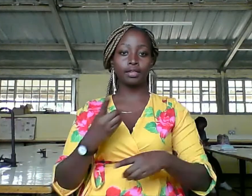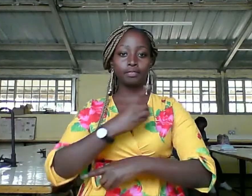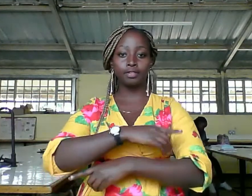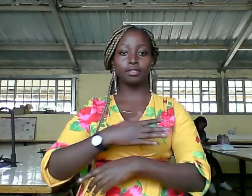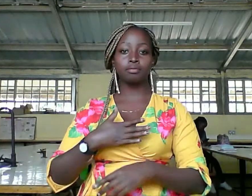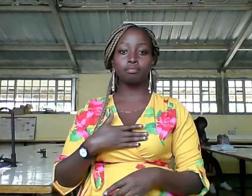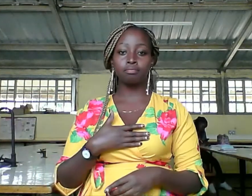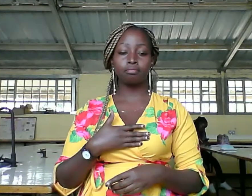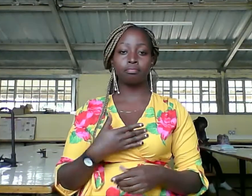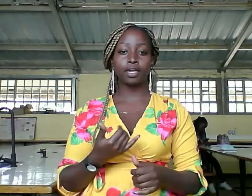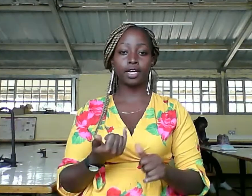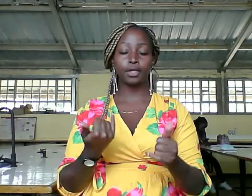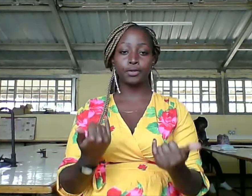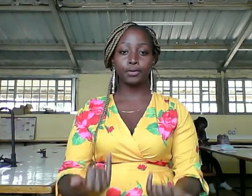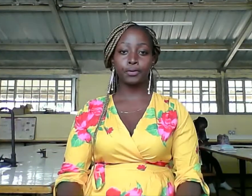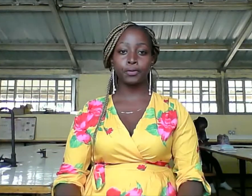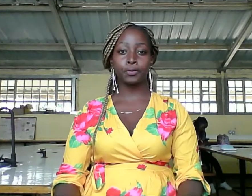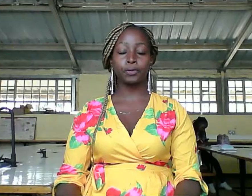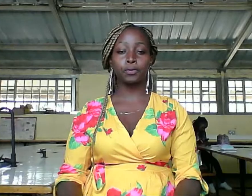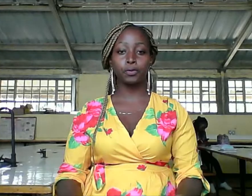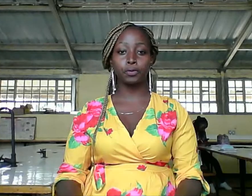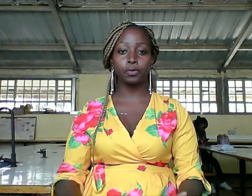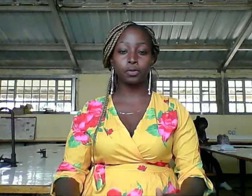Lord forever.